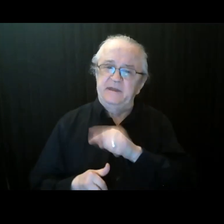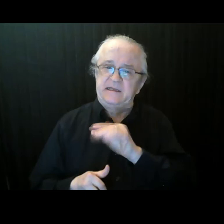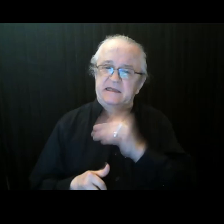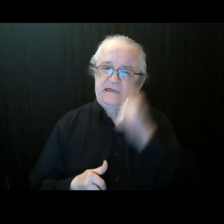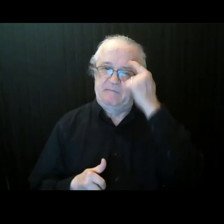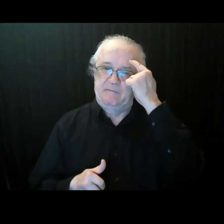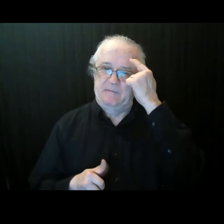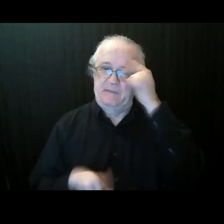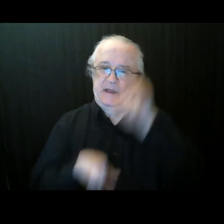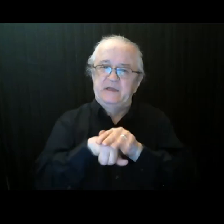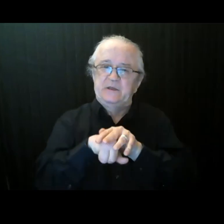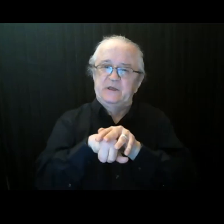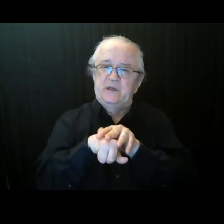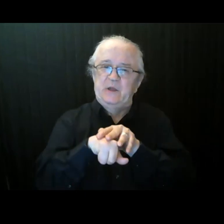to